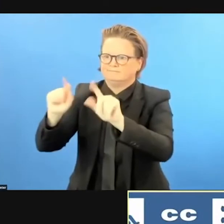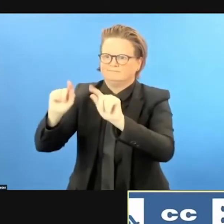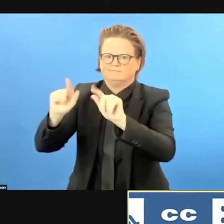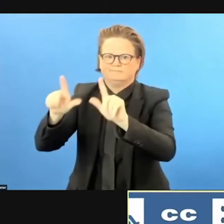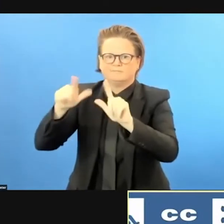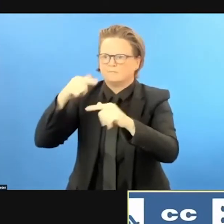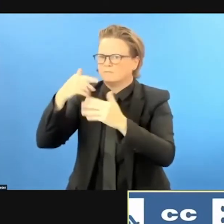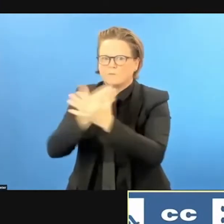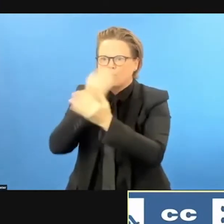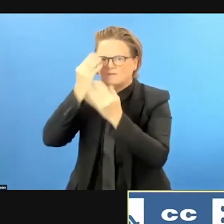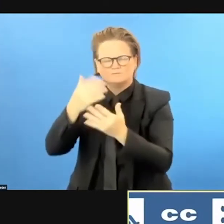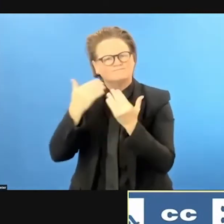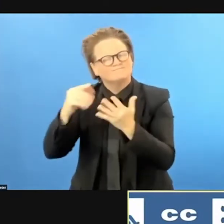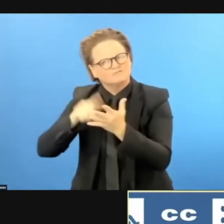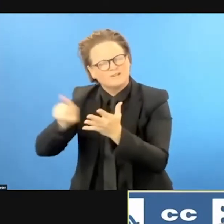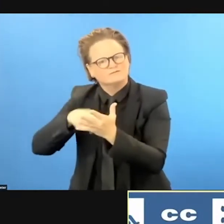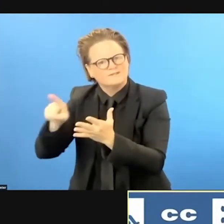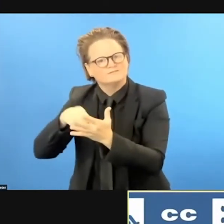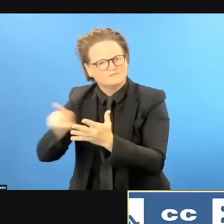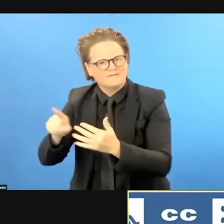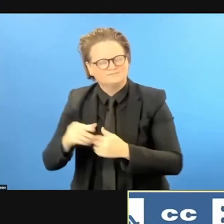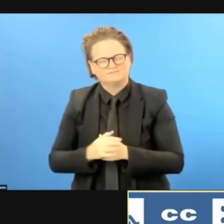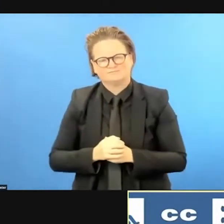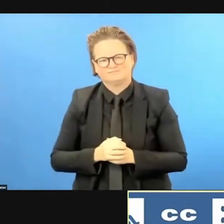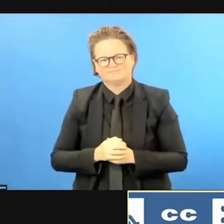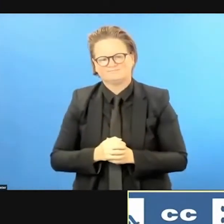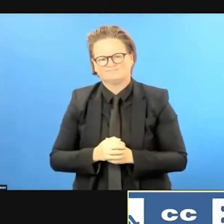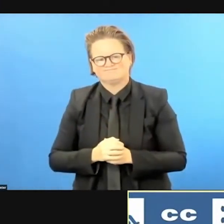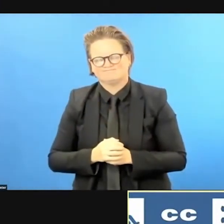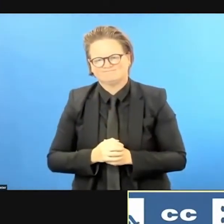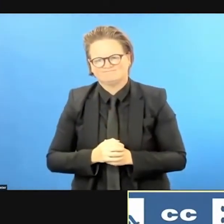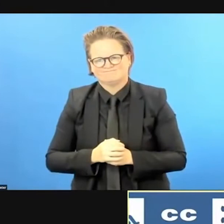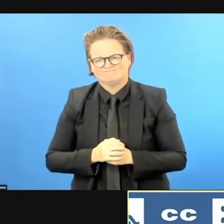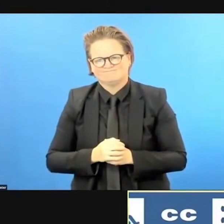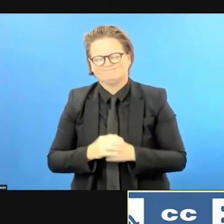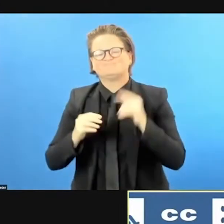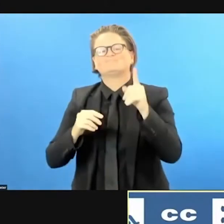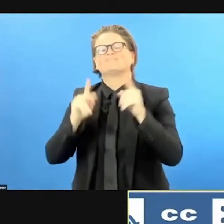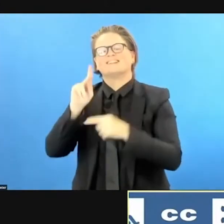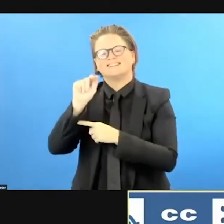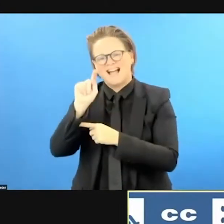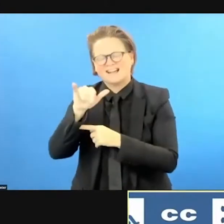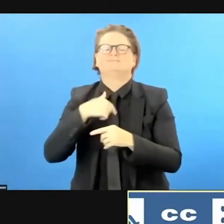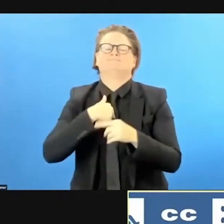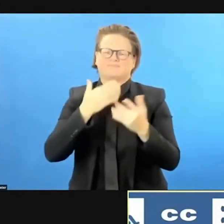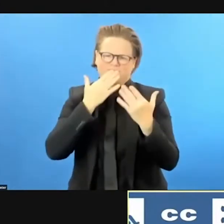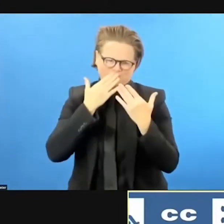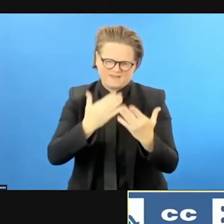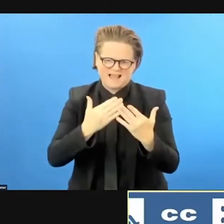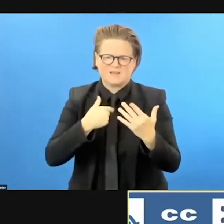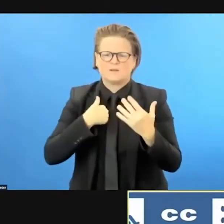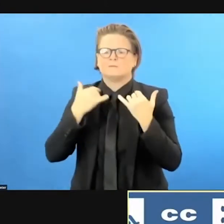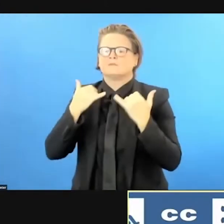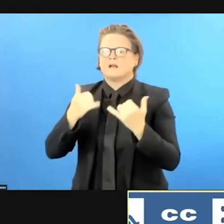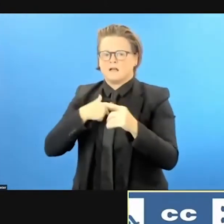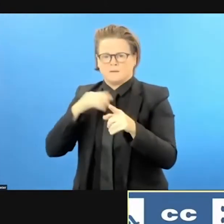thank you for that. Now, this is a question also either for Director Bond or Dr. Baba to answer